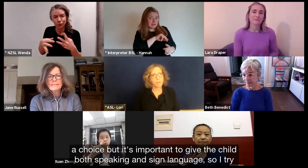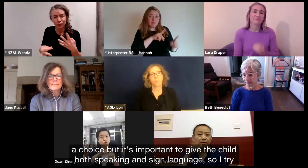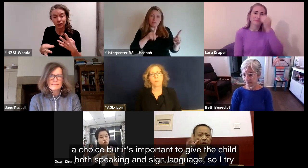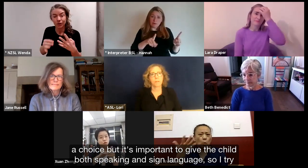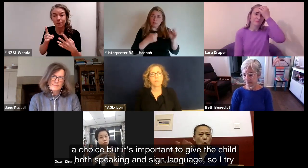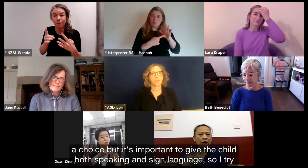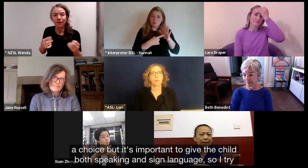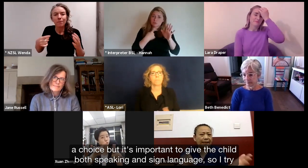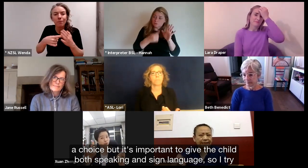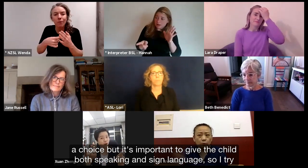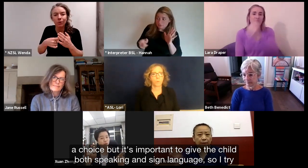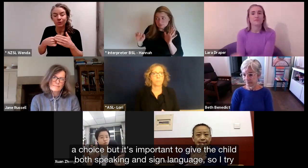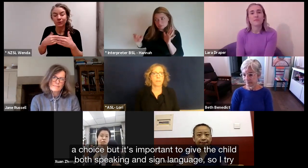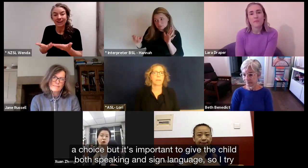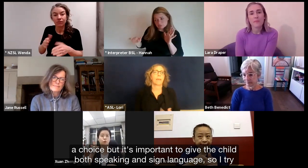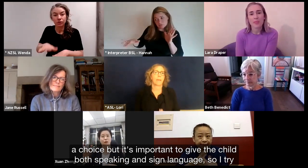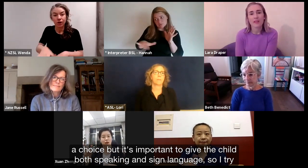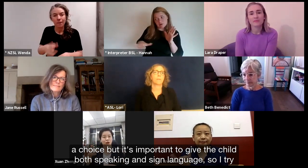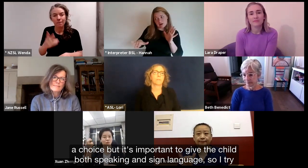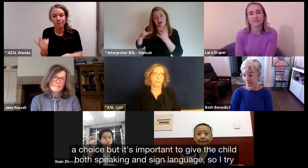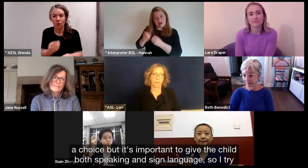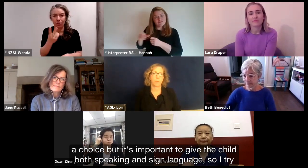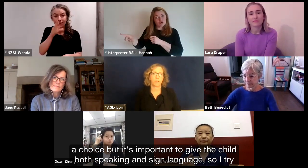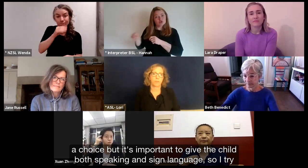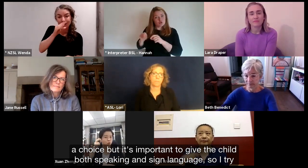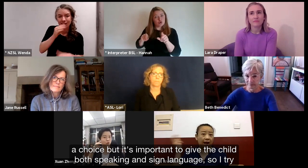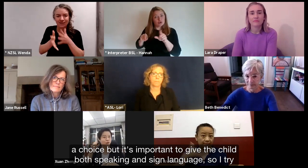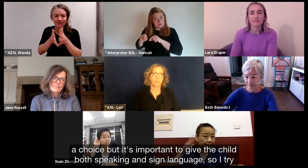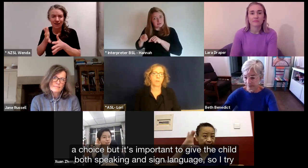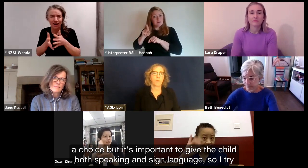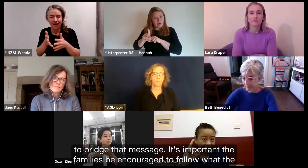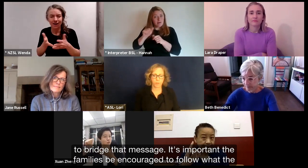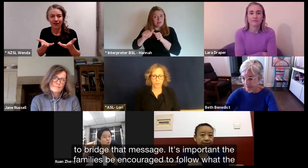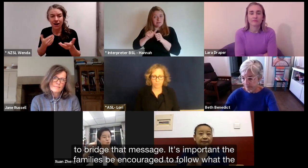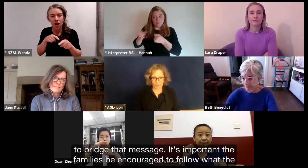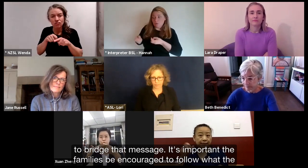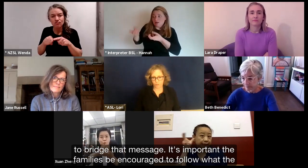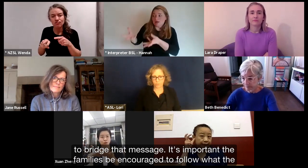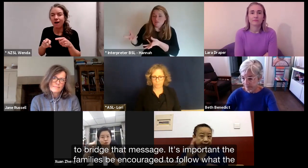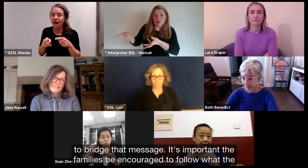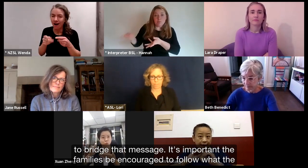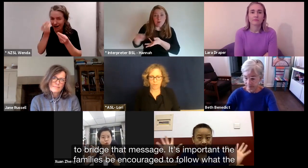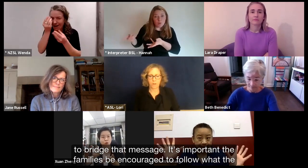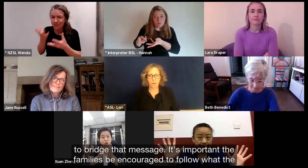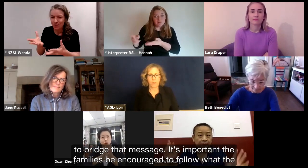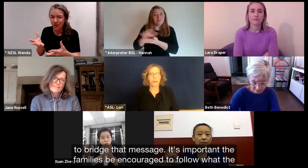it's probably important to give their child both speaking and sign language. So, I try to bridge that message.